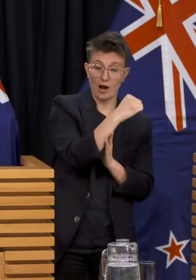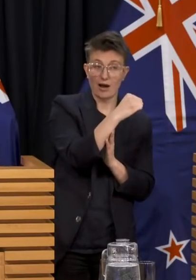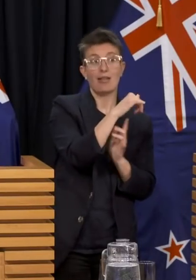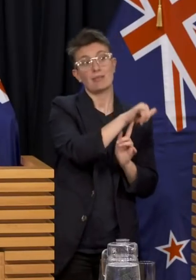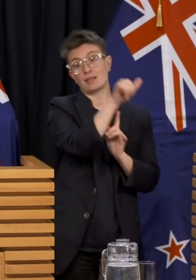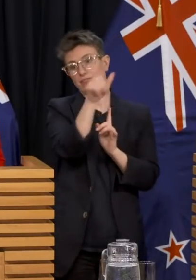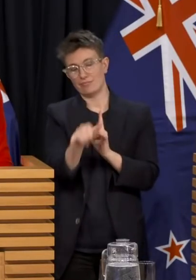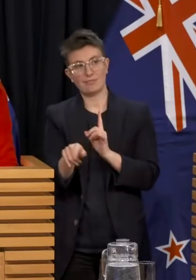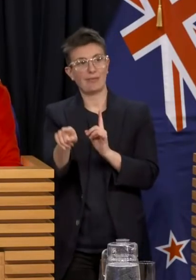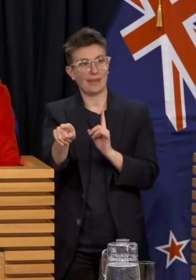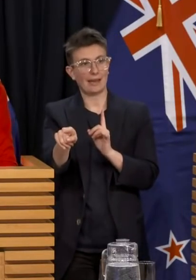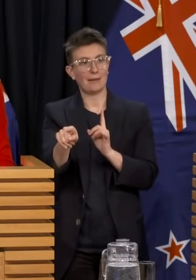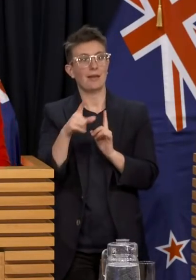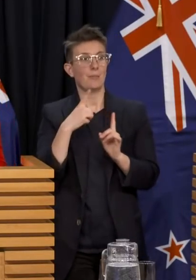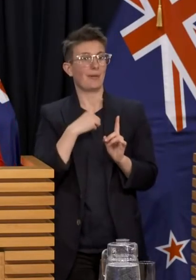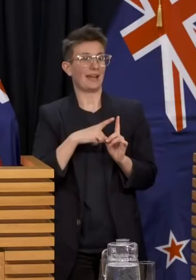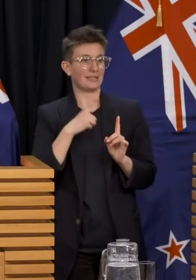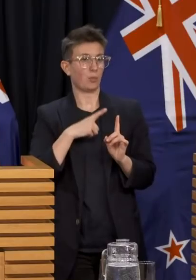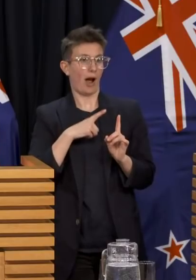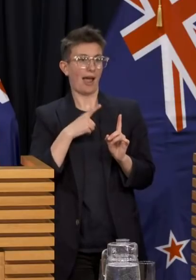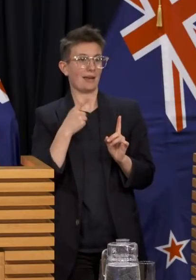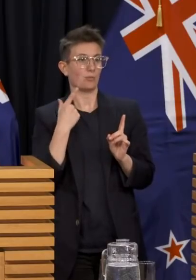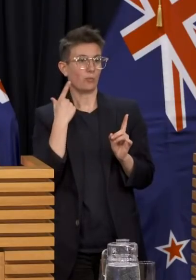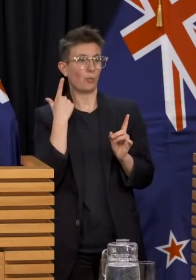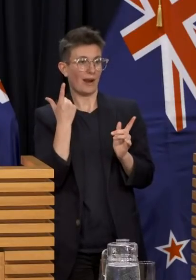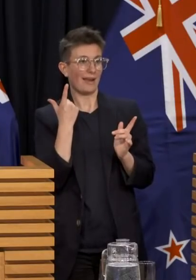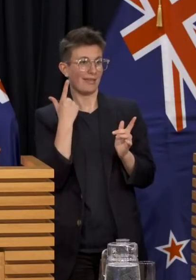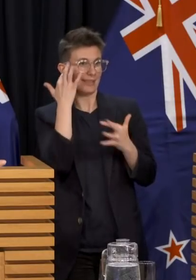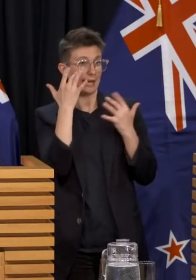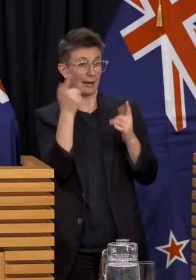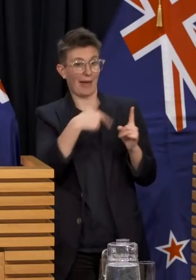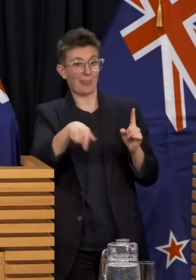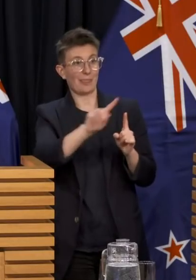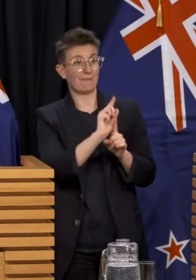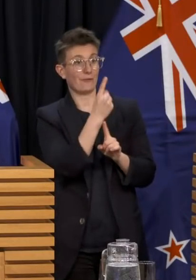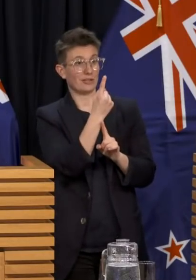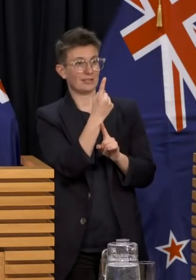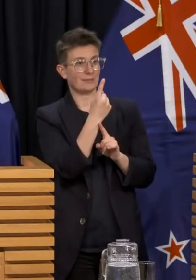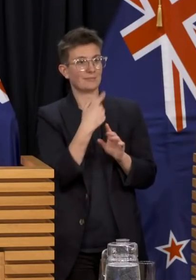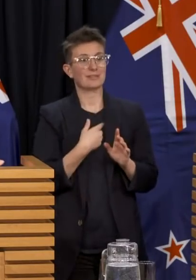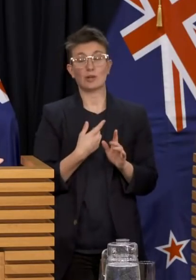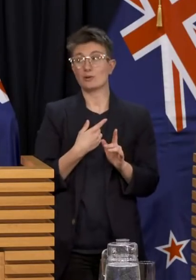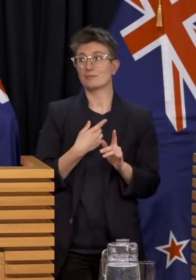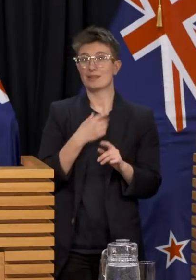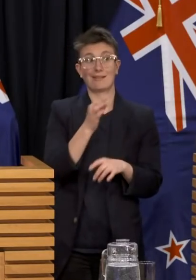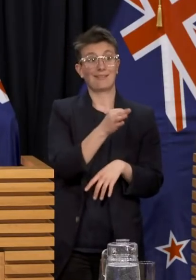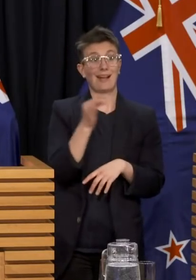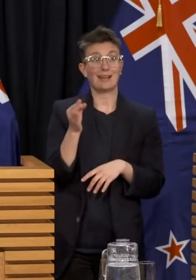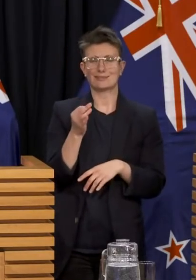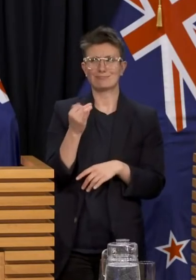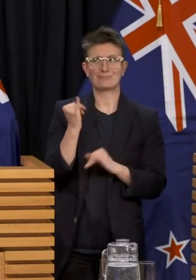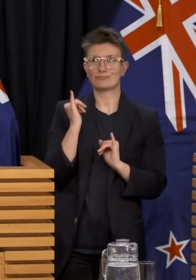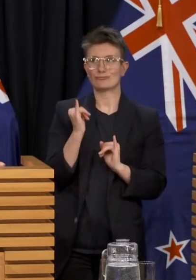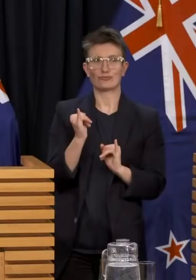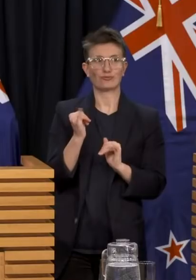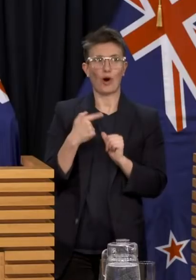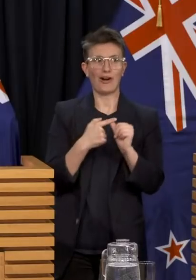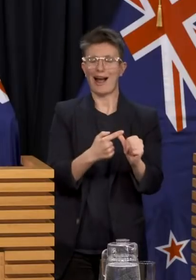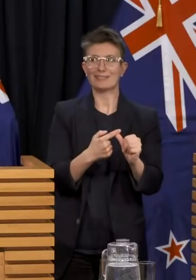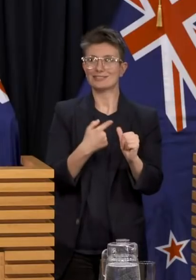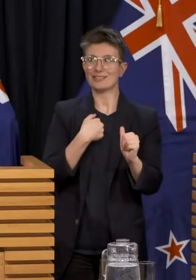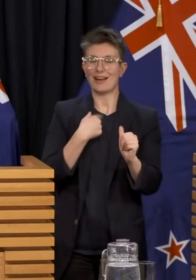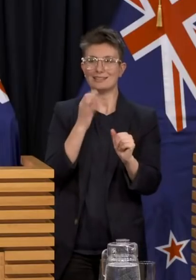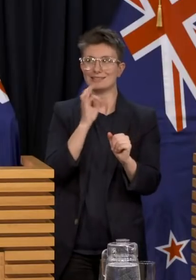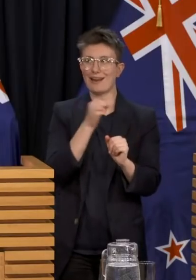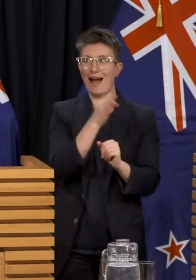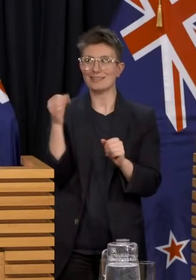countries differently. That's not a question that I asked. Would you be then going to Yes, Taiwan? you will. It was what you asked. You asked, given we were doing that, would we do the